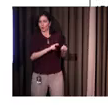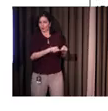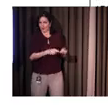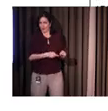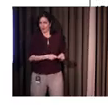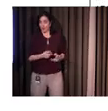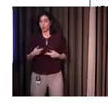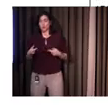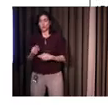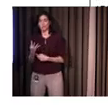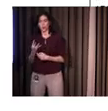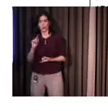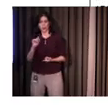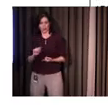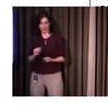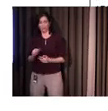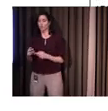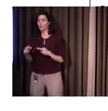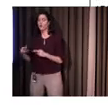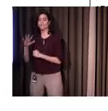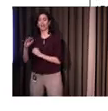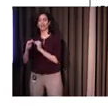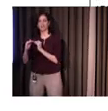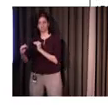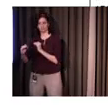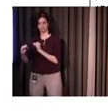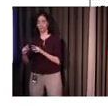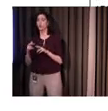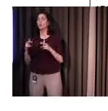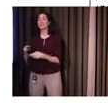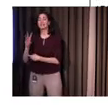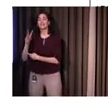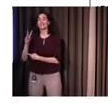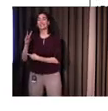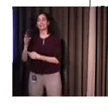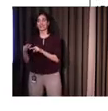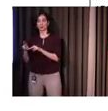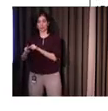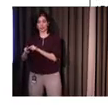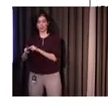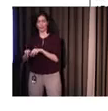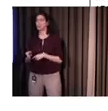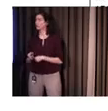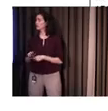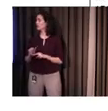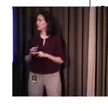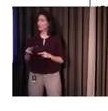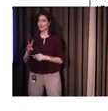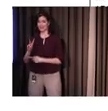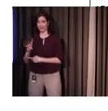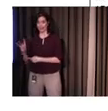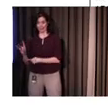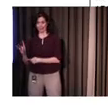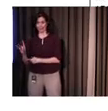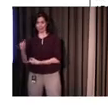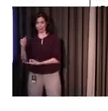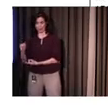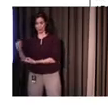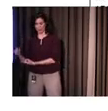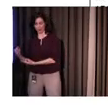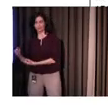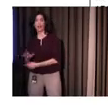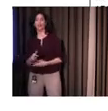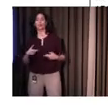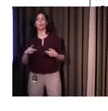region 4. It's flat in region 5, increasing in region 6, decreasing in regions 7 and 8, and then increasing a little bit